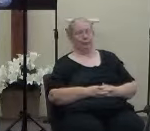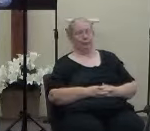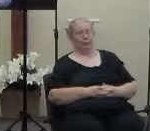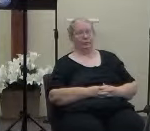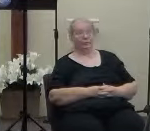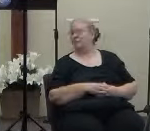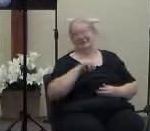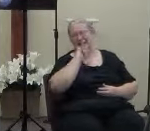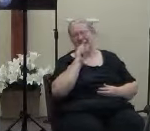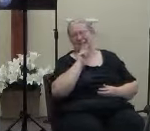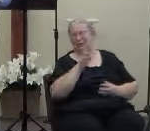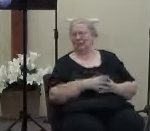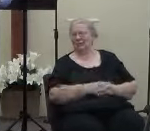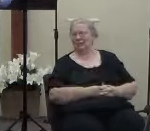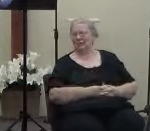Not true.